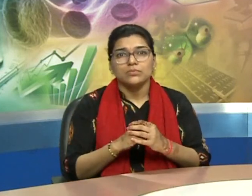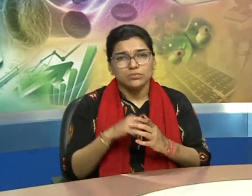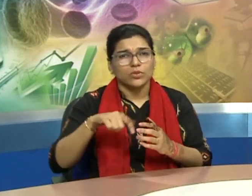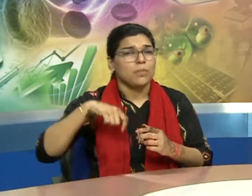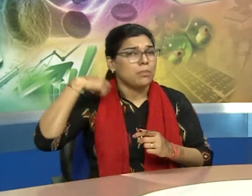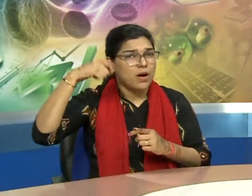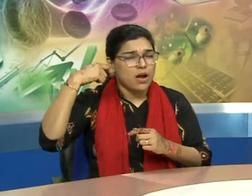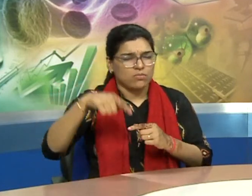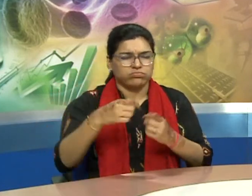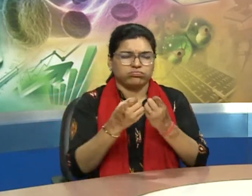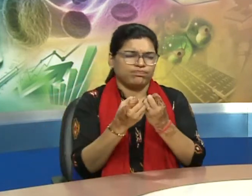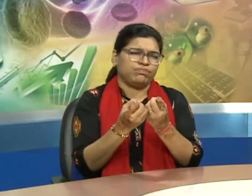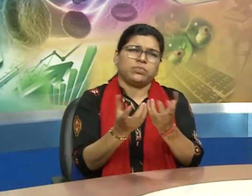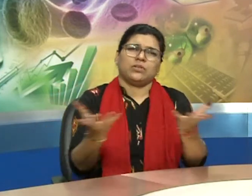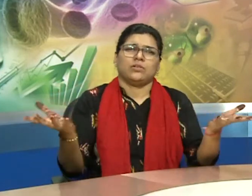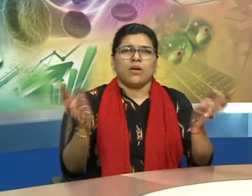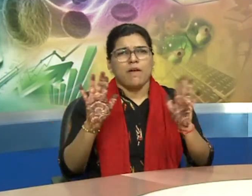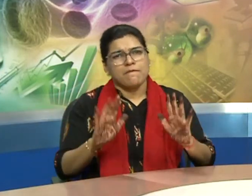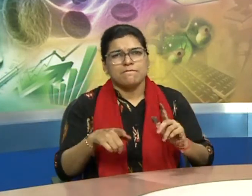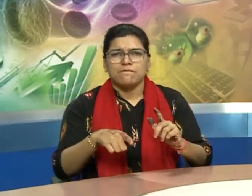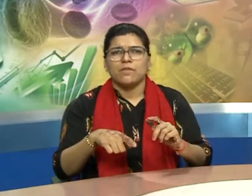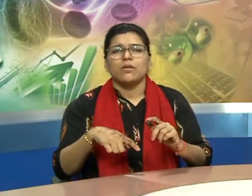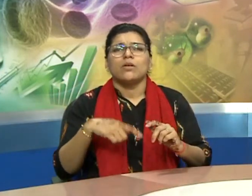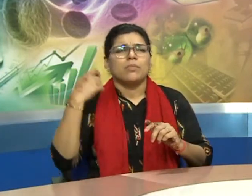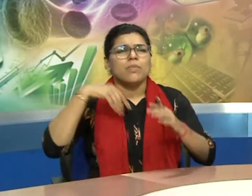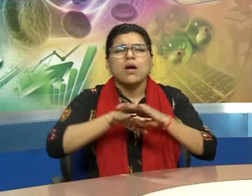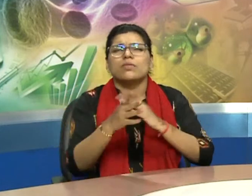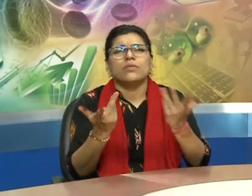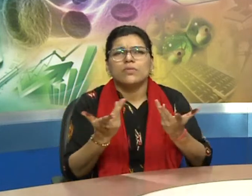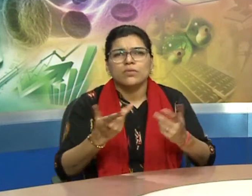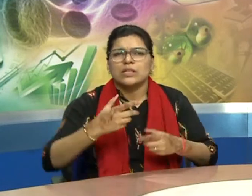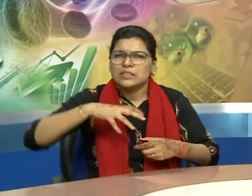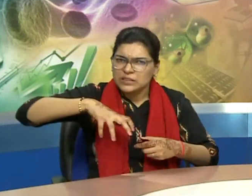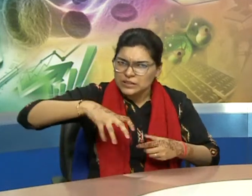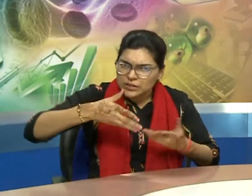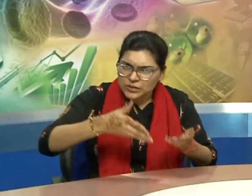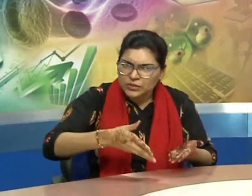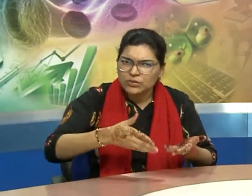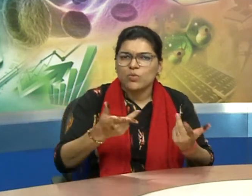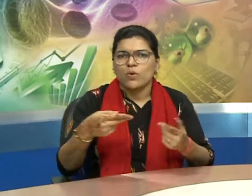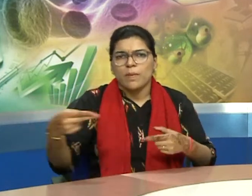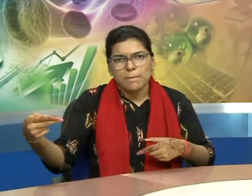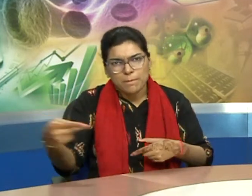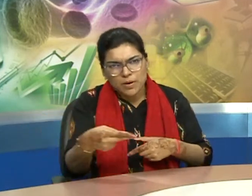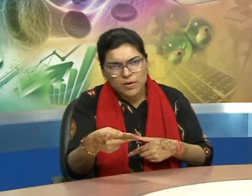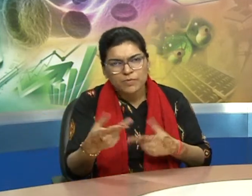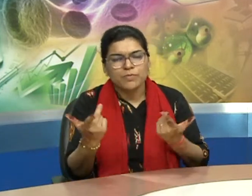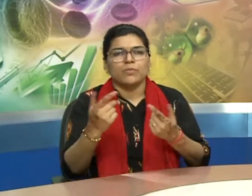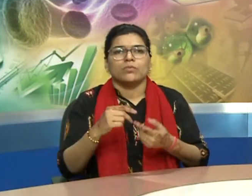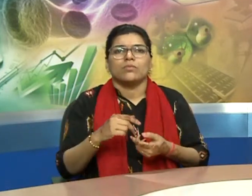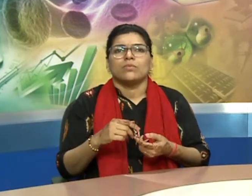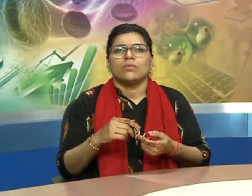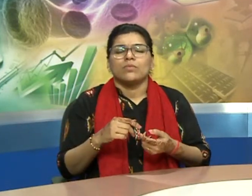And the sixth objective explains that to procure multiple media materials